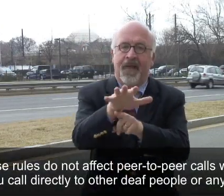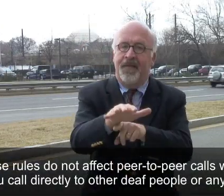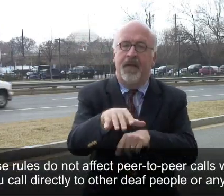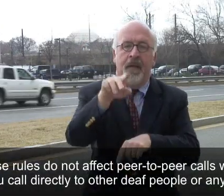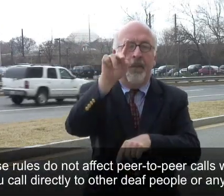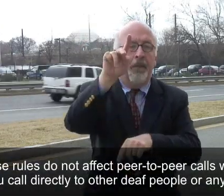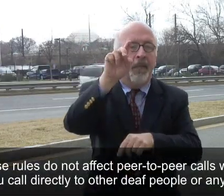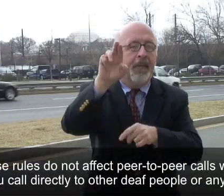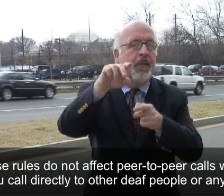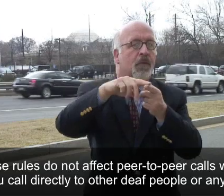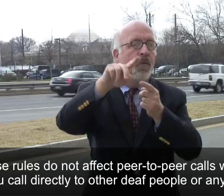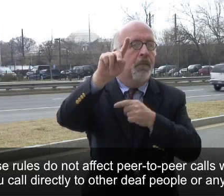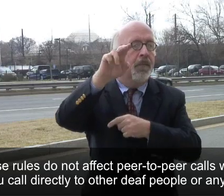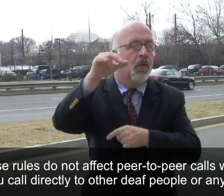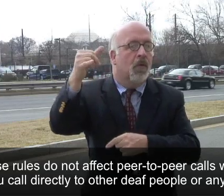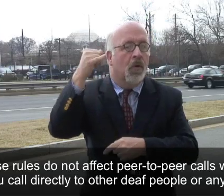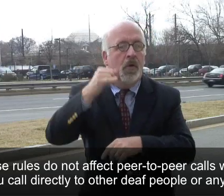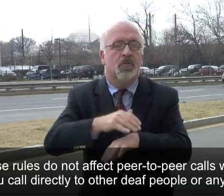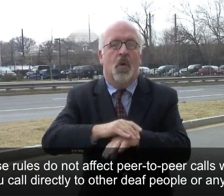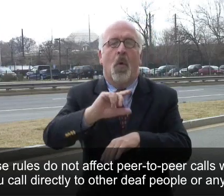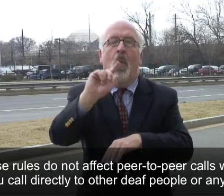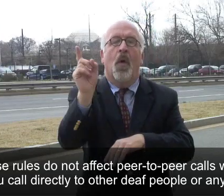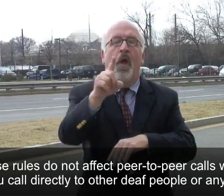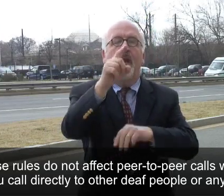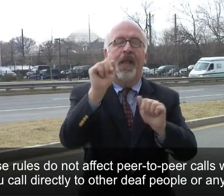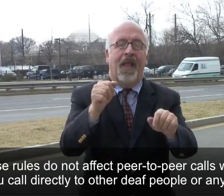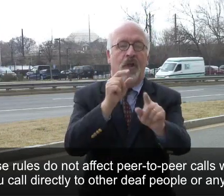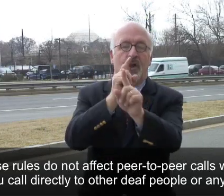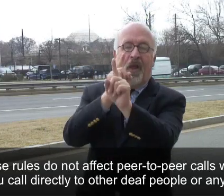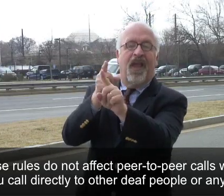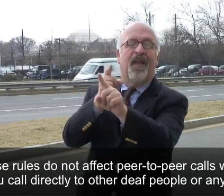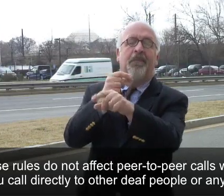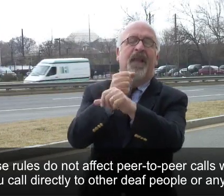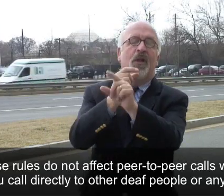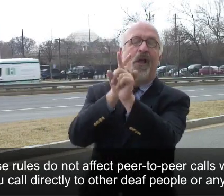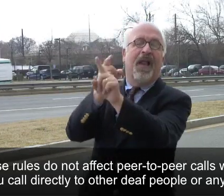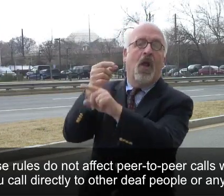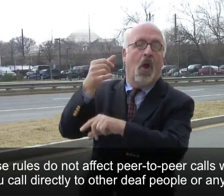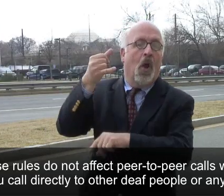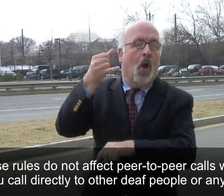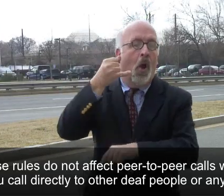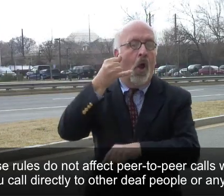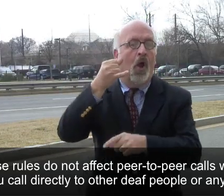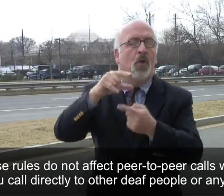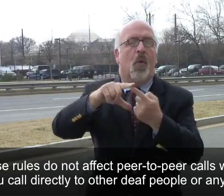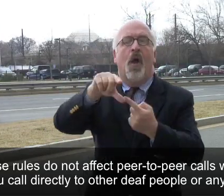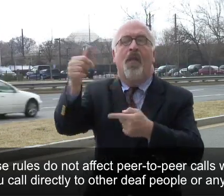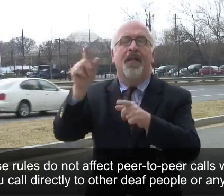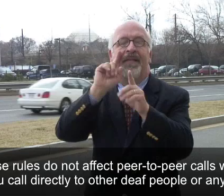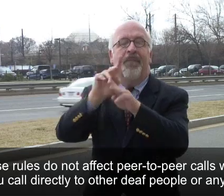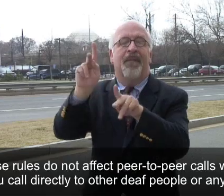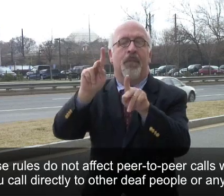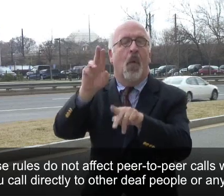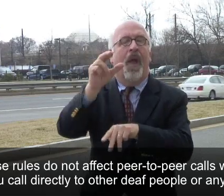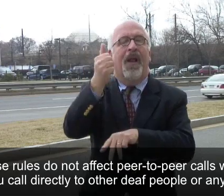not affect peer-to-peer calls, where you call directly to other deaf people or